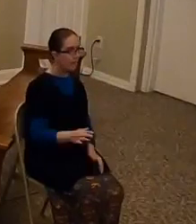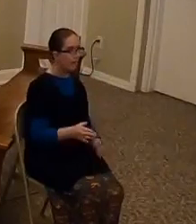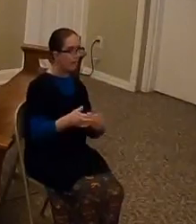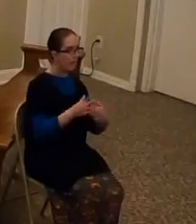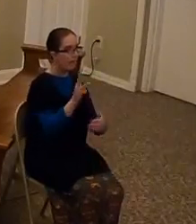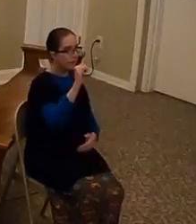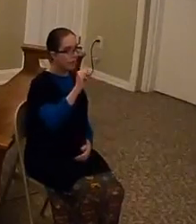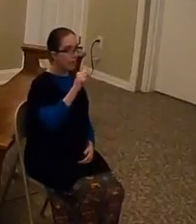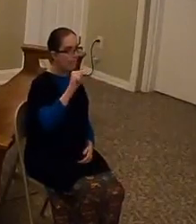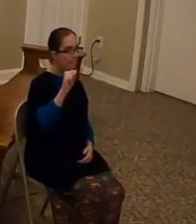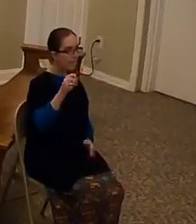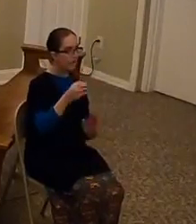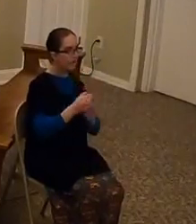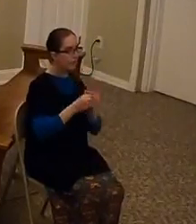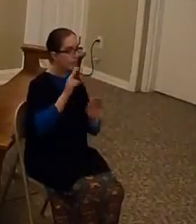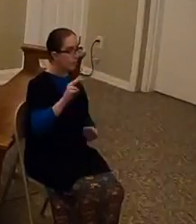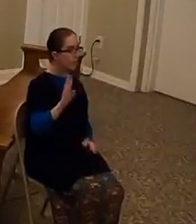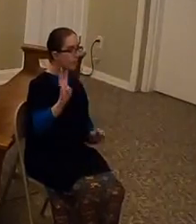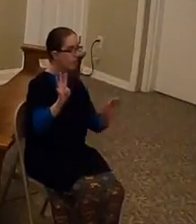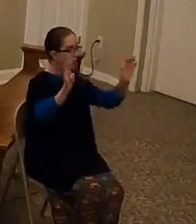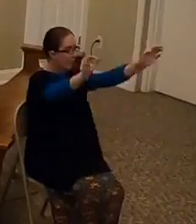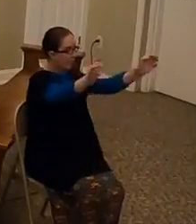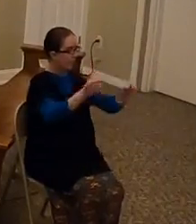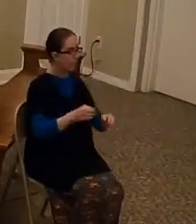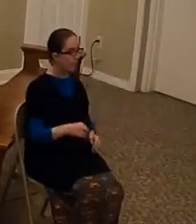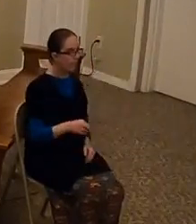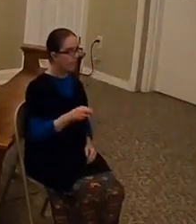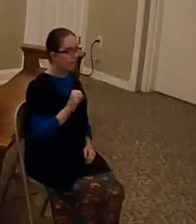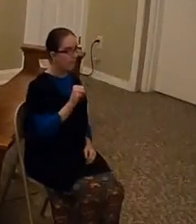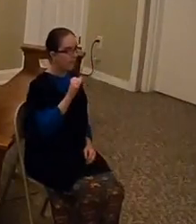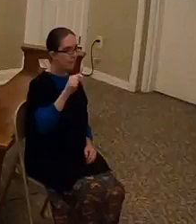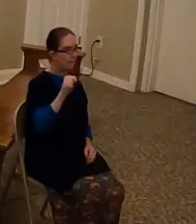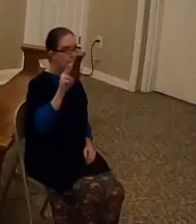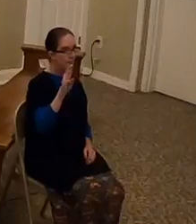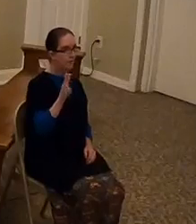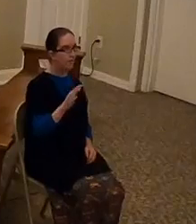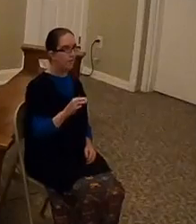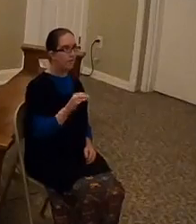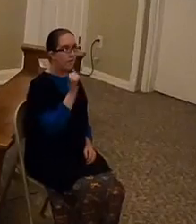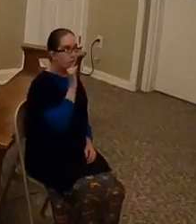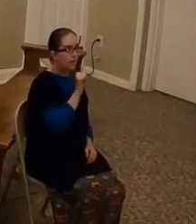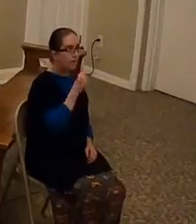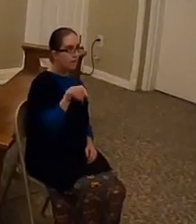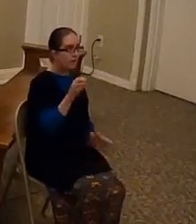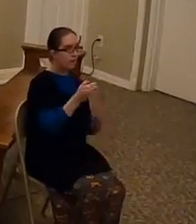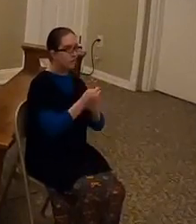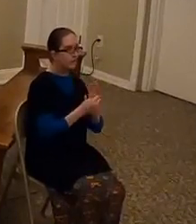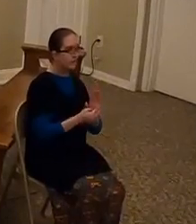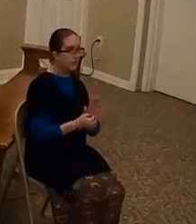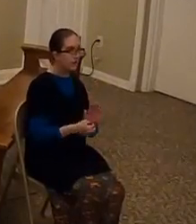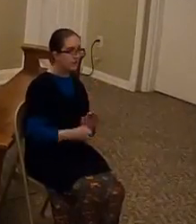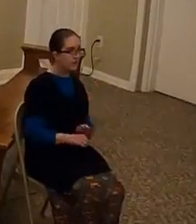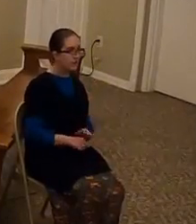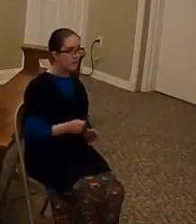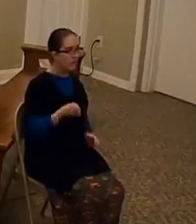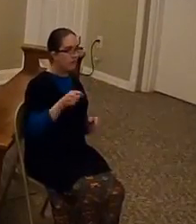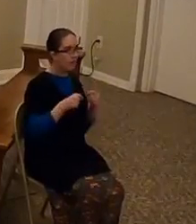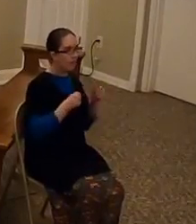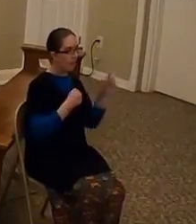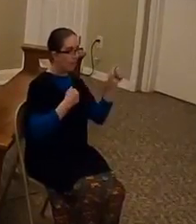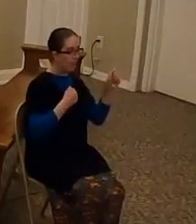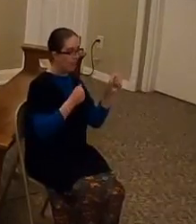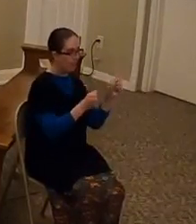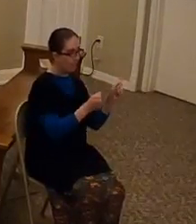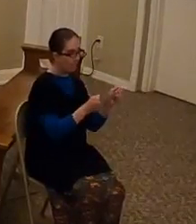right after Matthew 24. Amen. And Matthew 24, of course, is the chapter where the